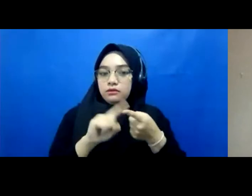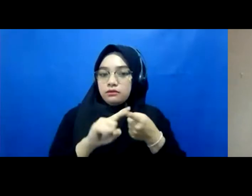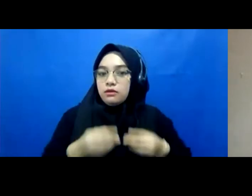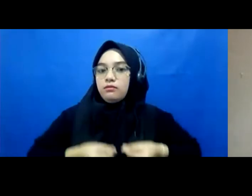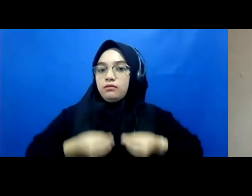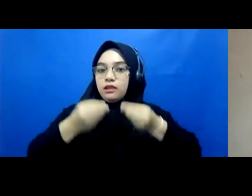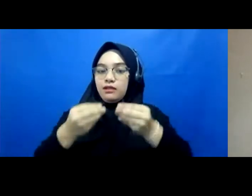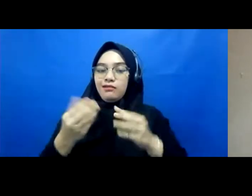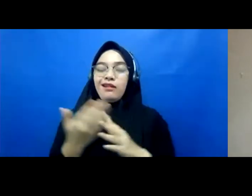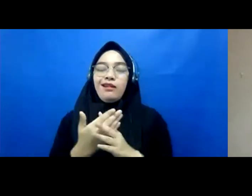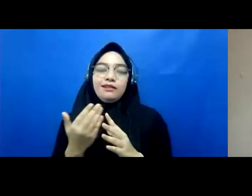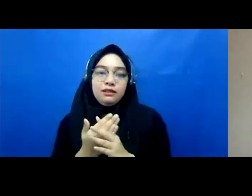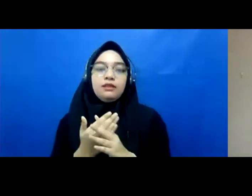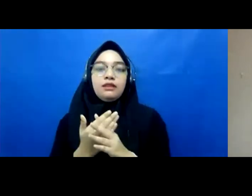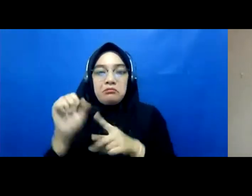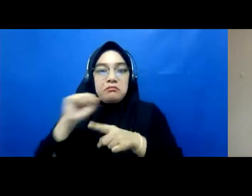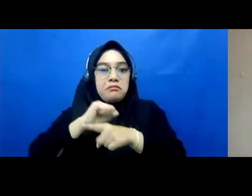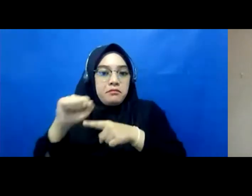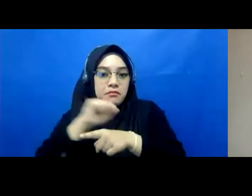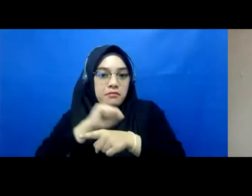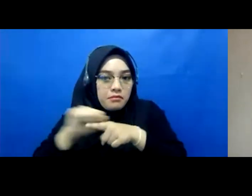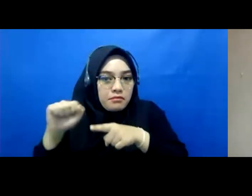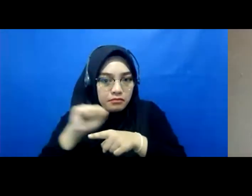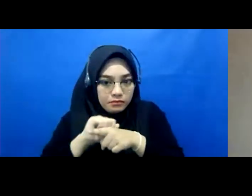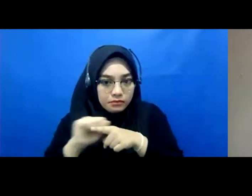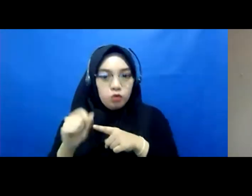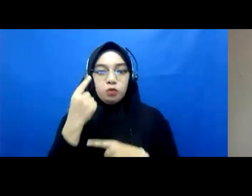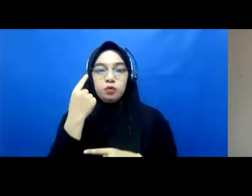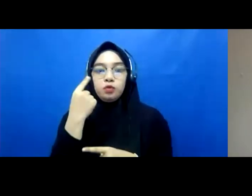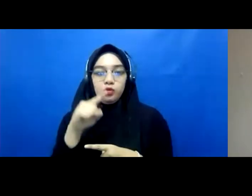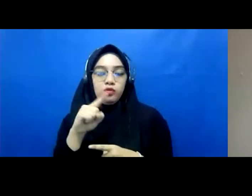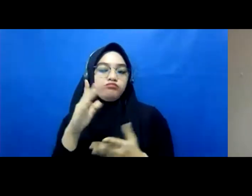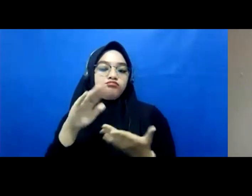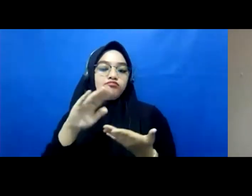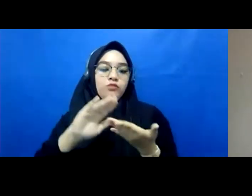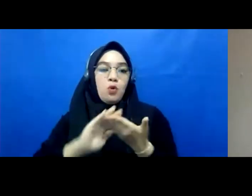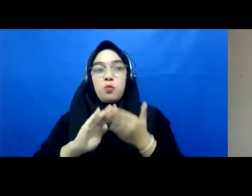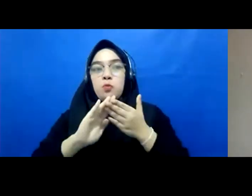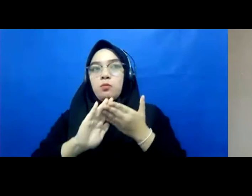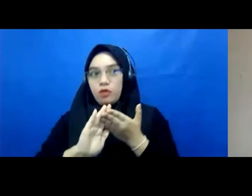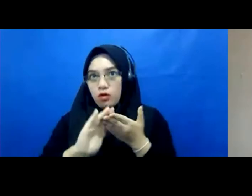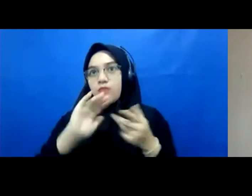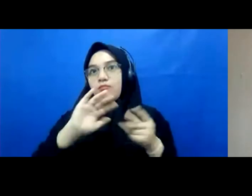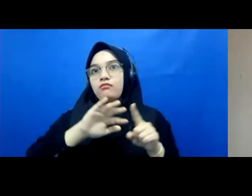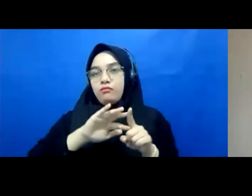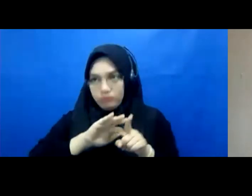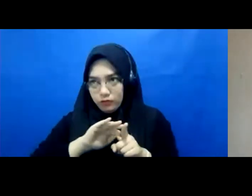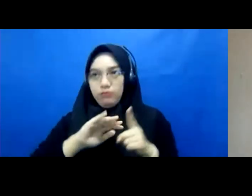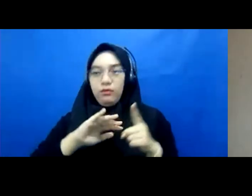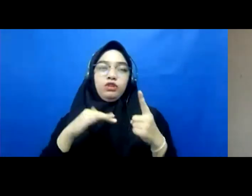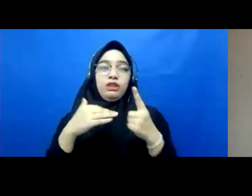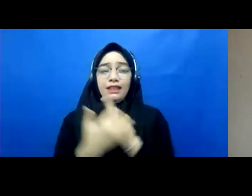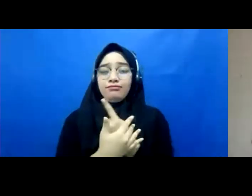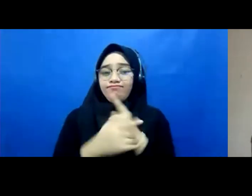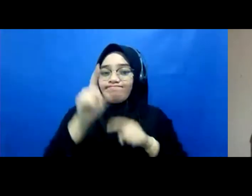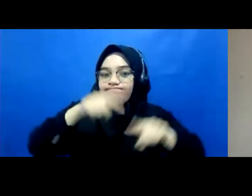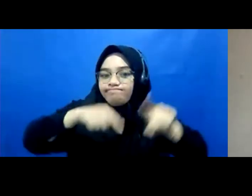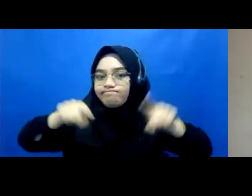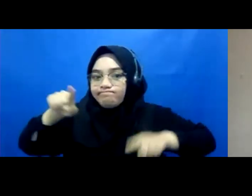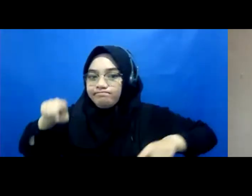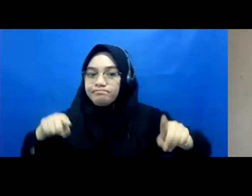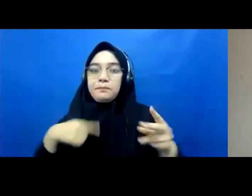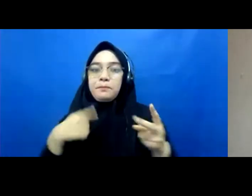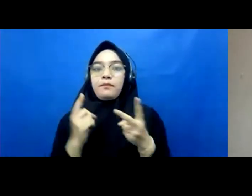appropriate accredited training to the neurodivergent community. We are modeling a range of sustainable